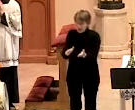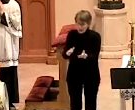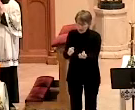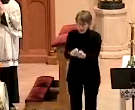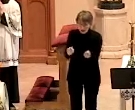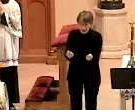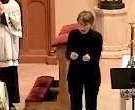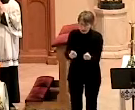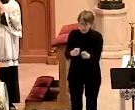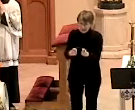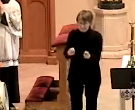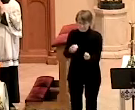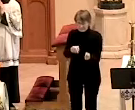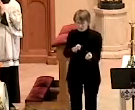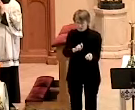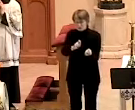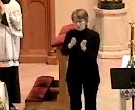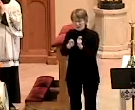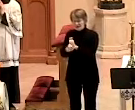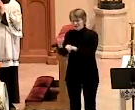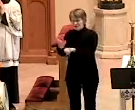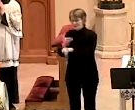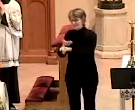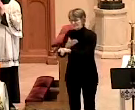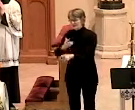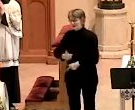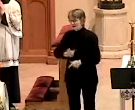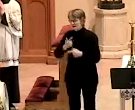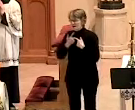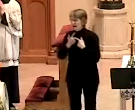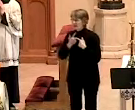mercifully hear our prayers, and in